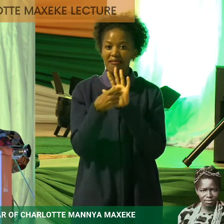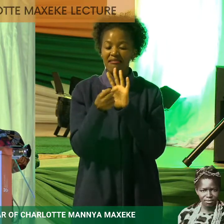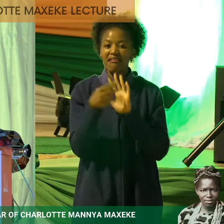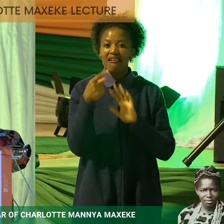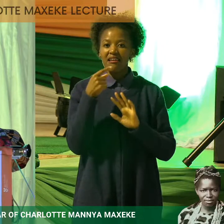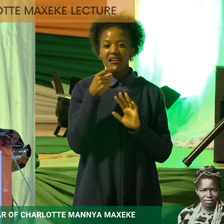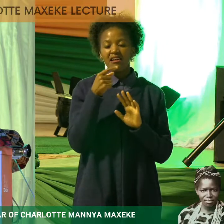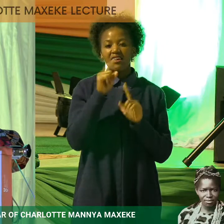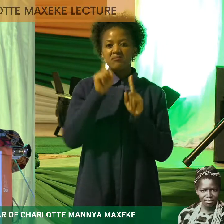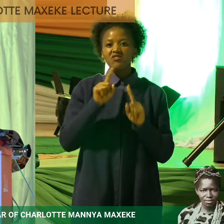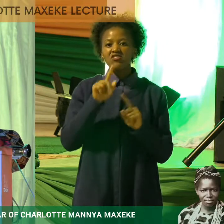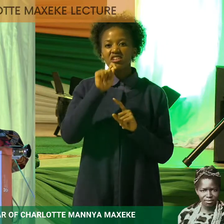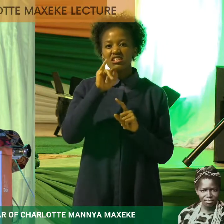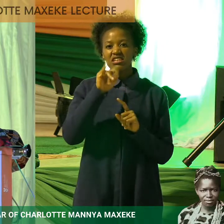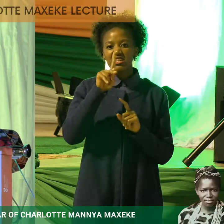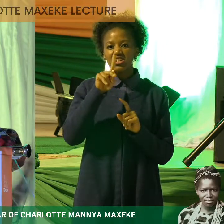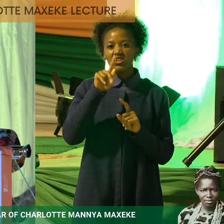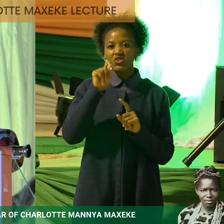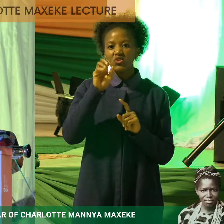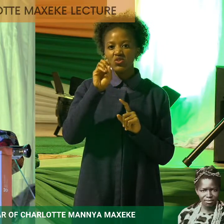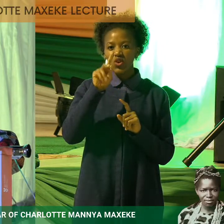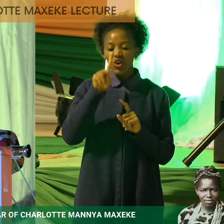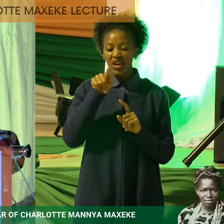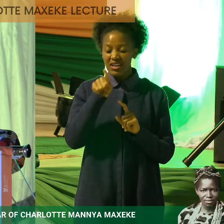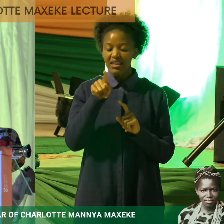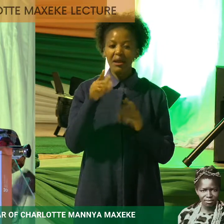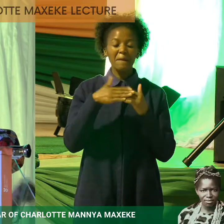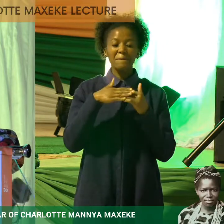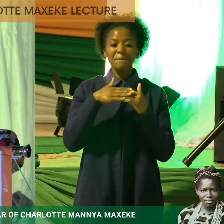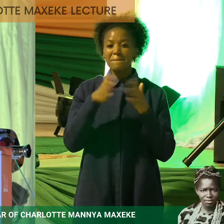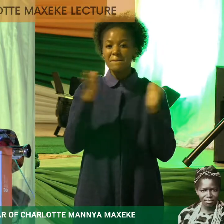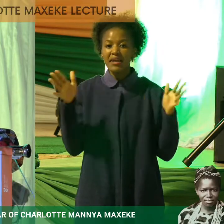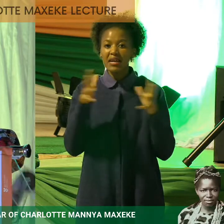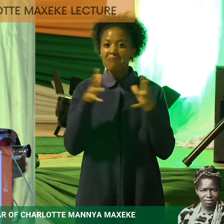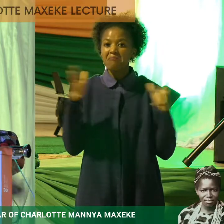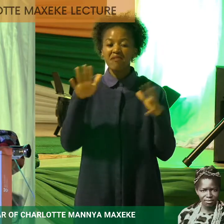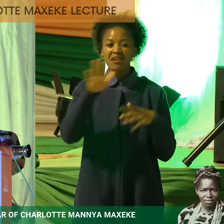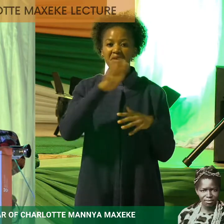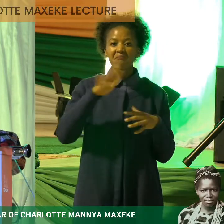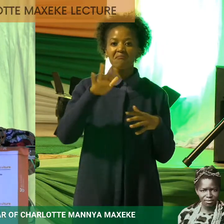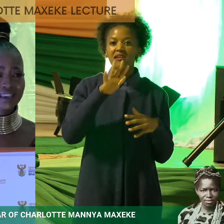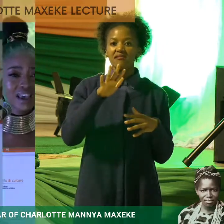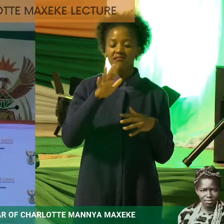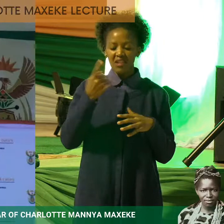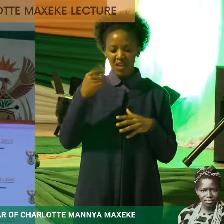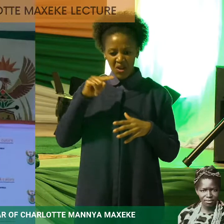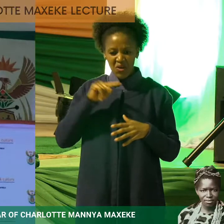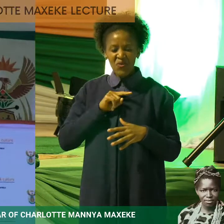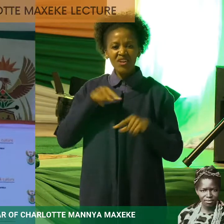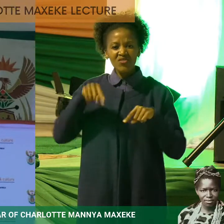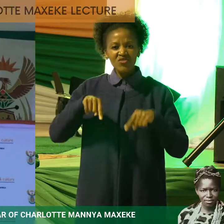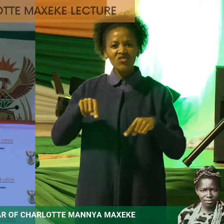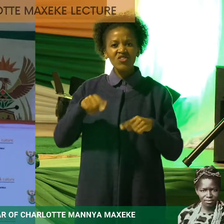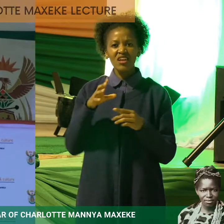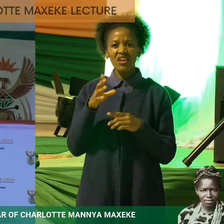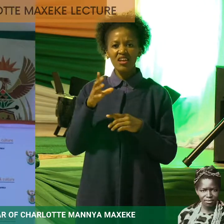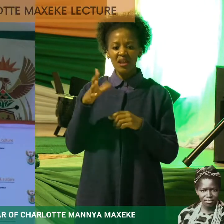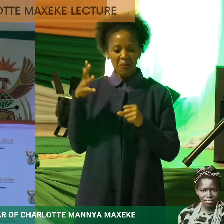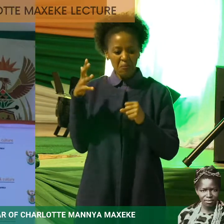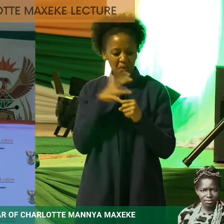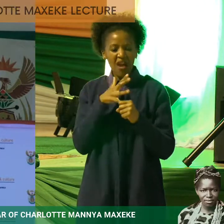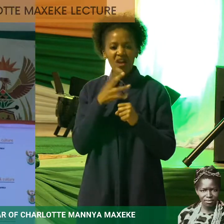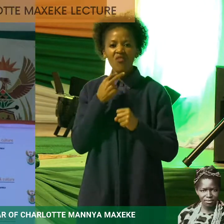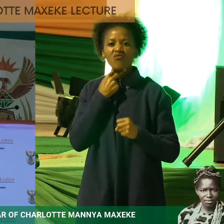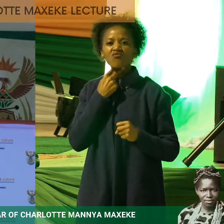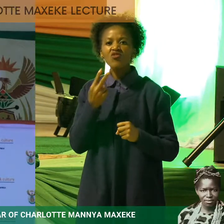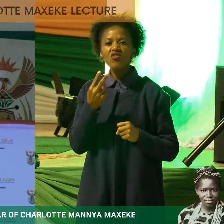the biggest platform today. And that is where we are today. We have the power to be the voices. Umam Charlotte Maxeke believed